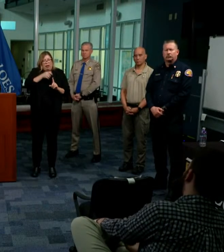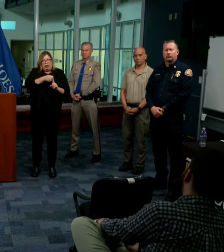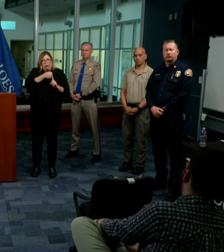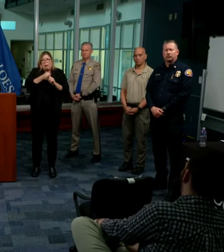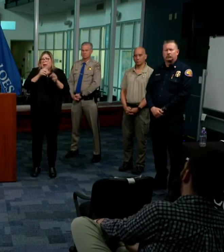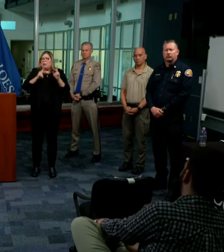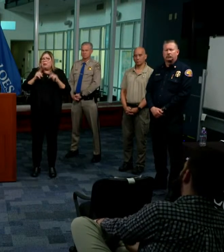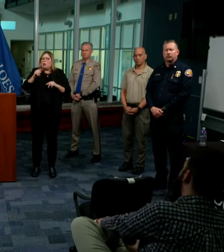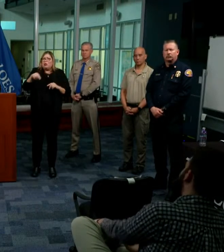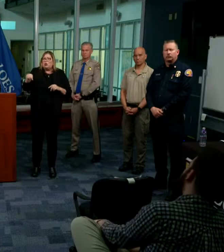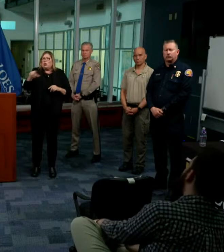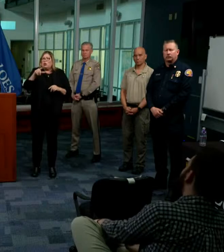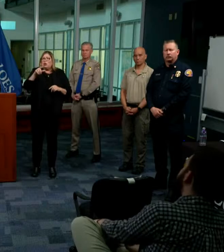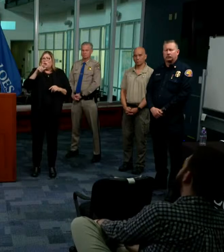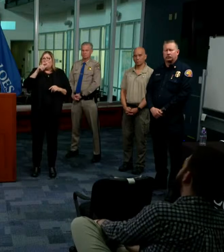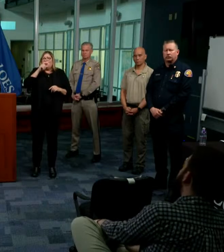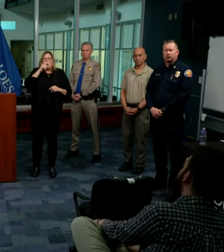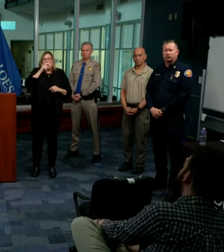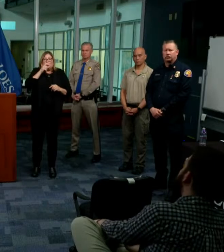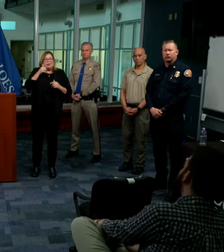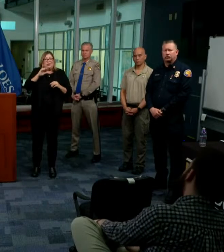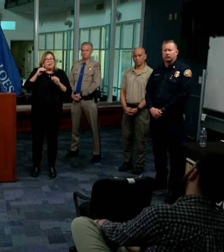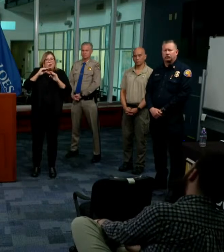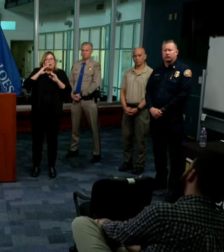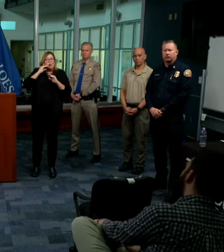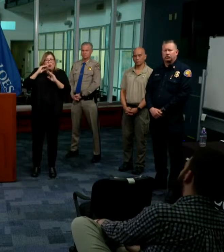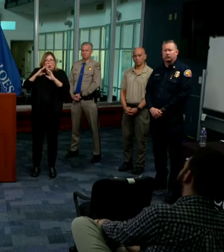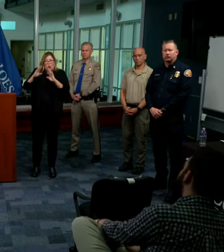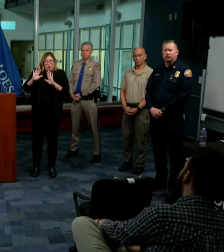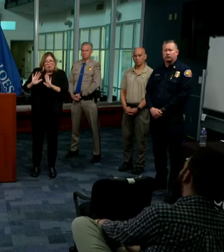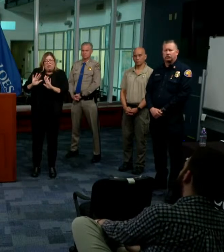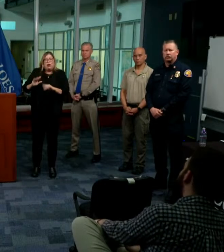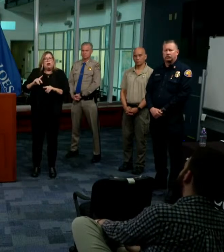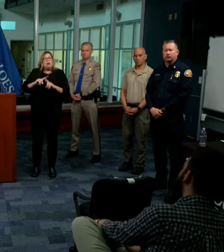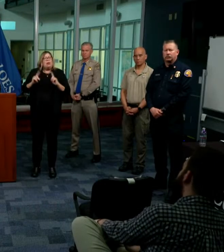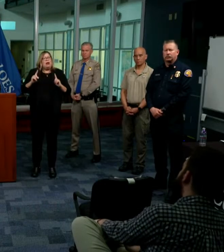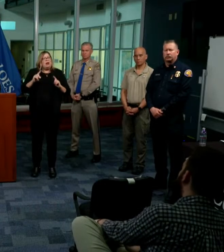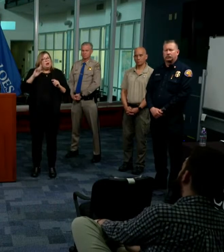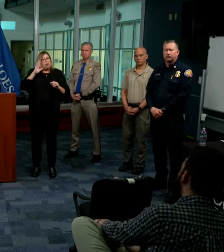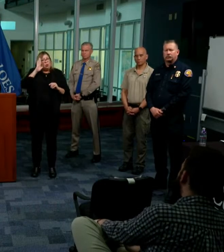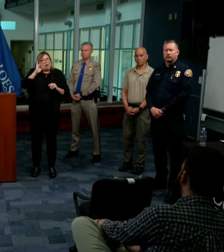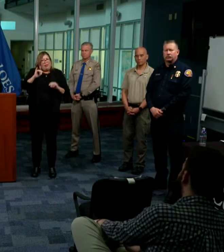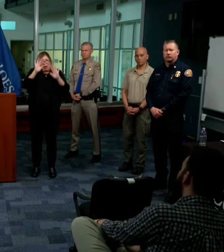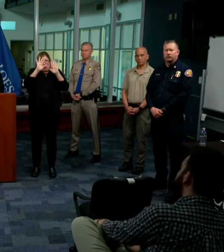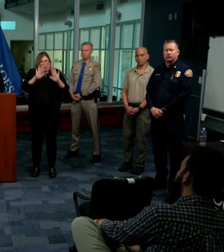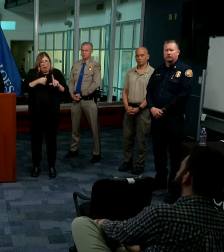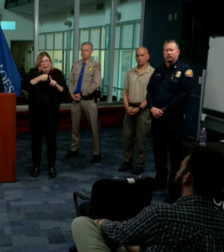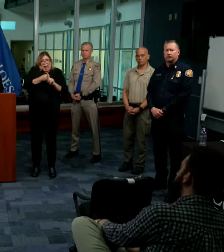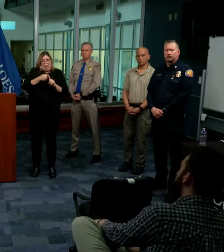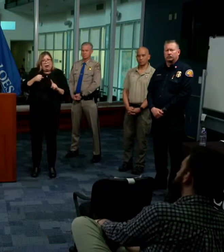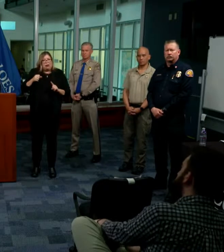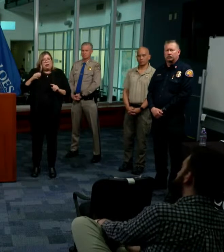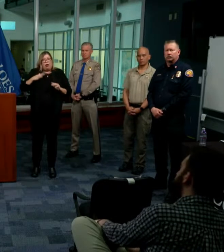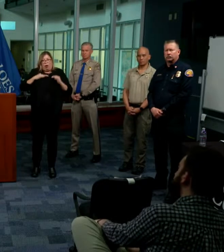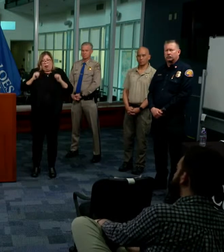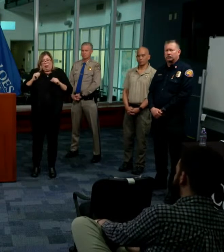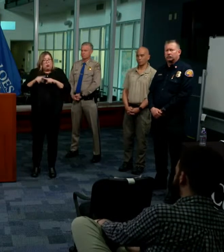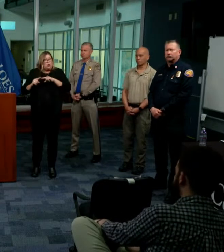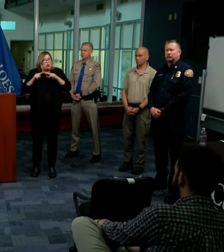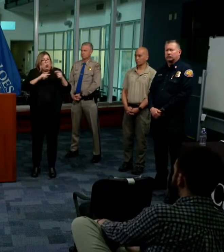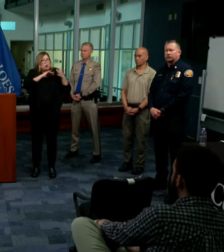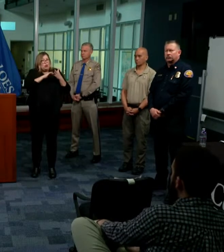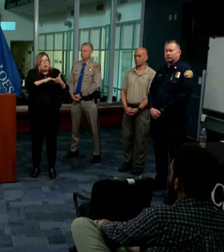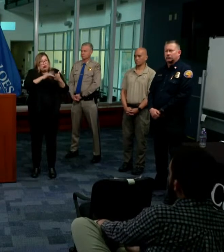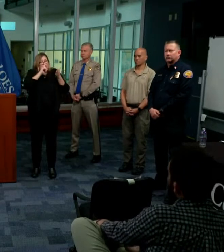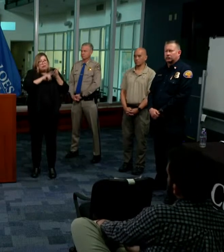but does that present any challenges to the damage assessment or to the response having you know, winter weather up there?